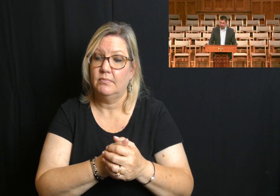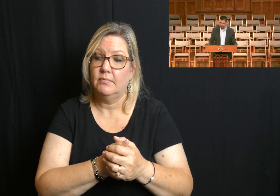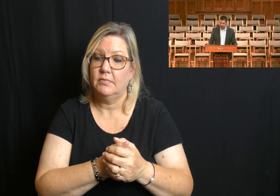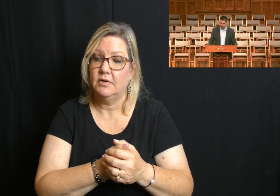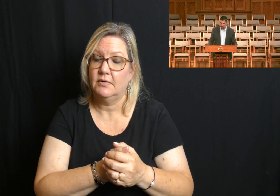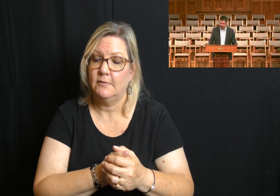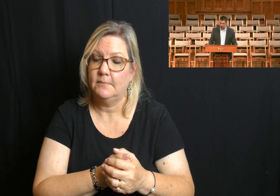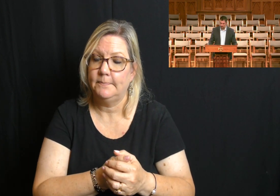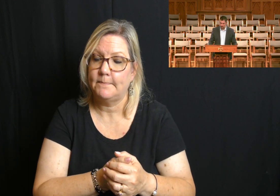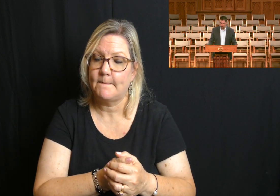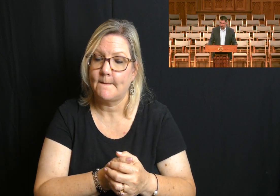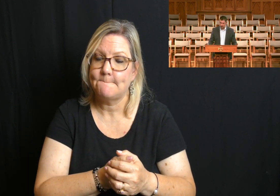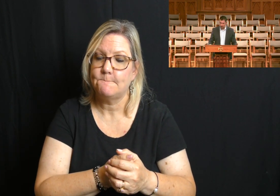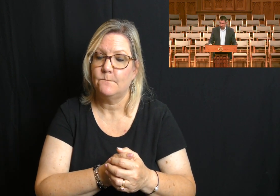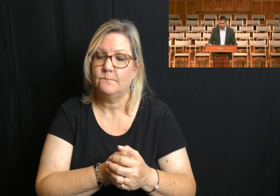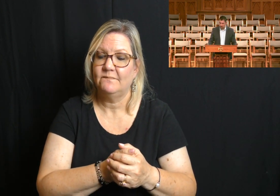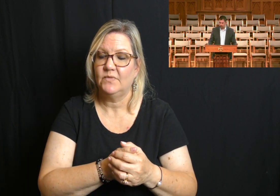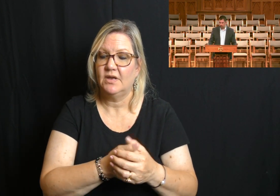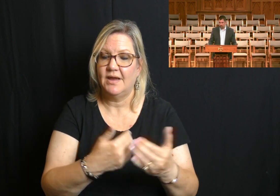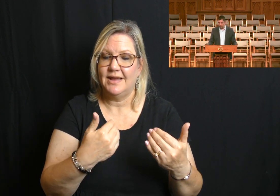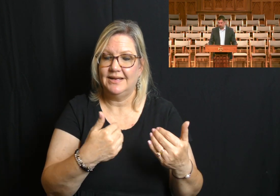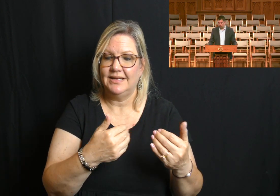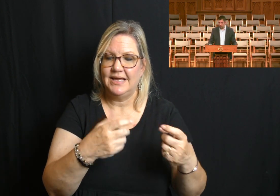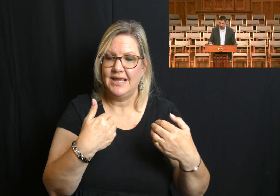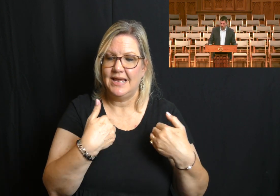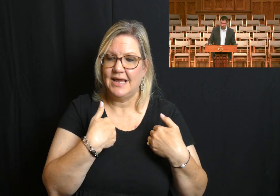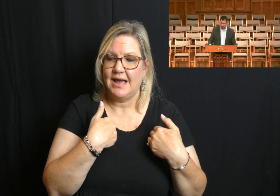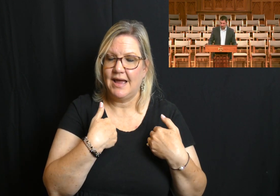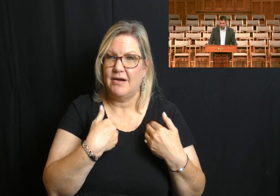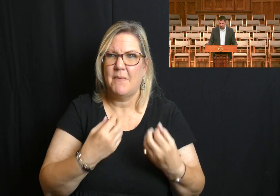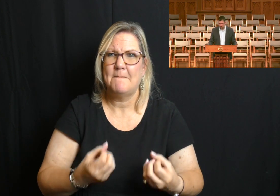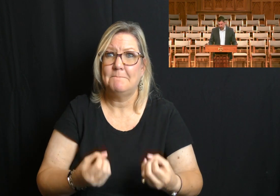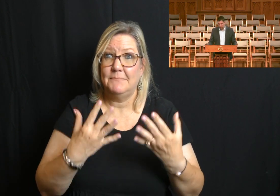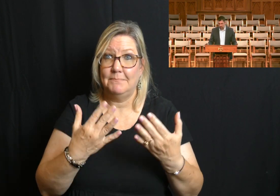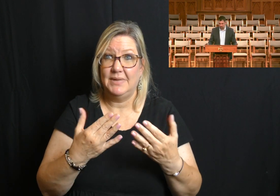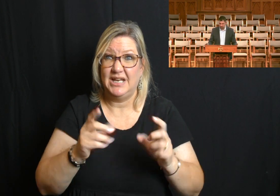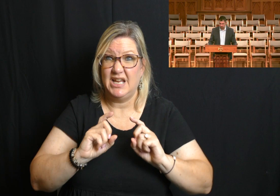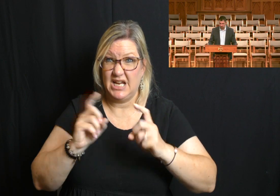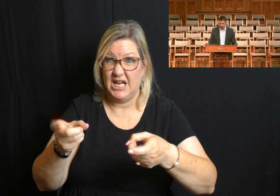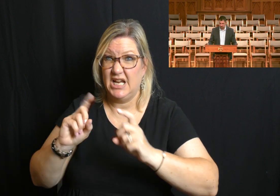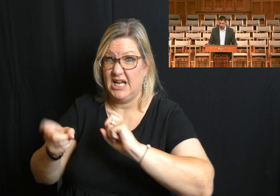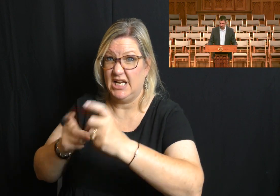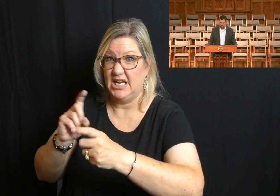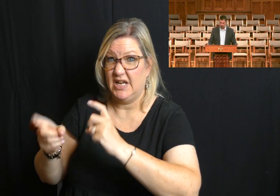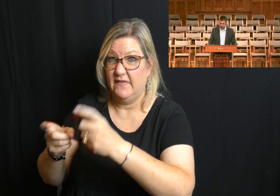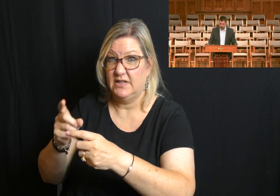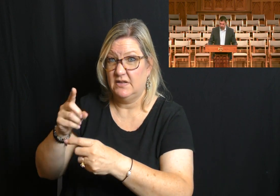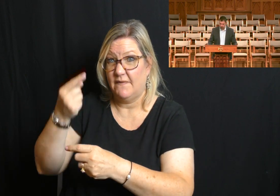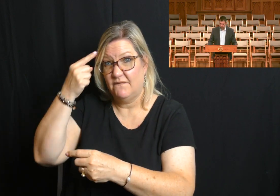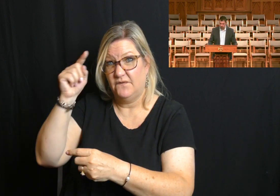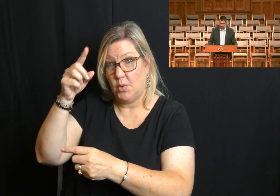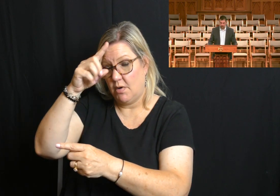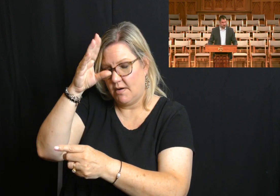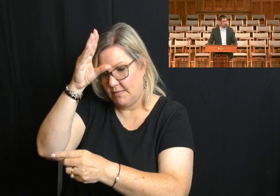gift for his brother Esau. 200 female goats, 20 male goats, 200 ewes.